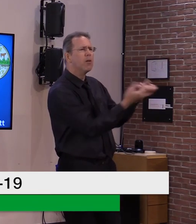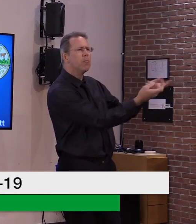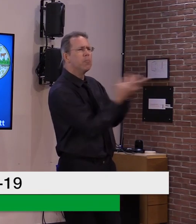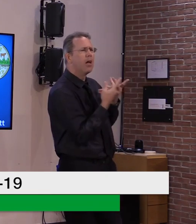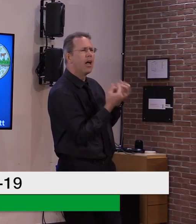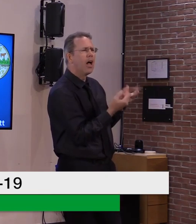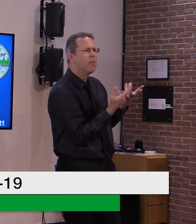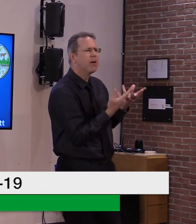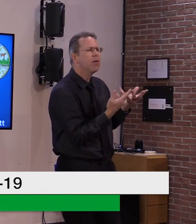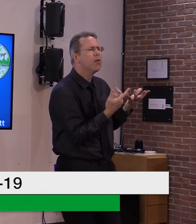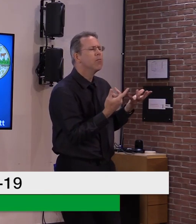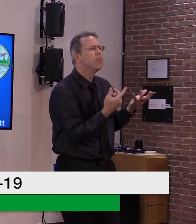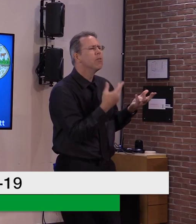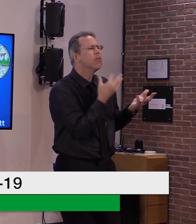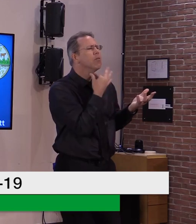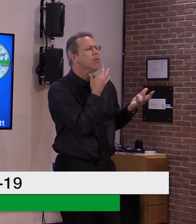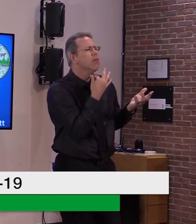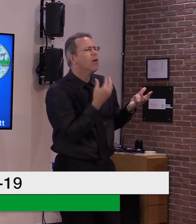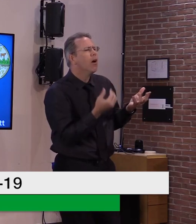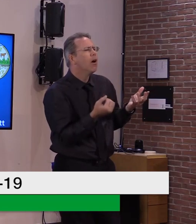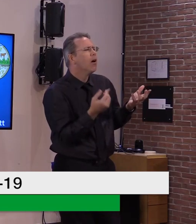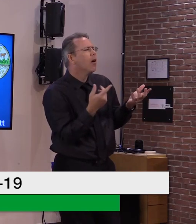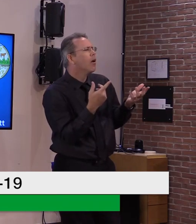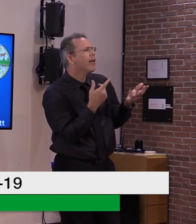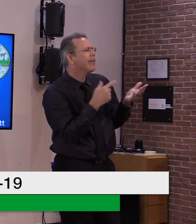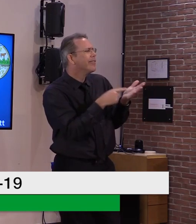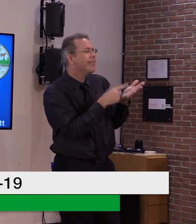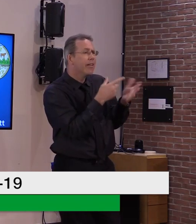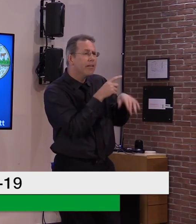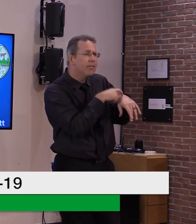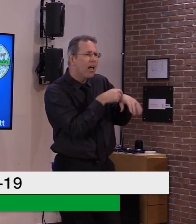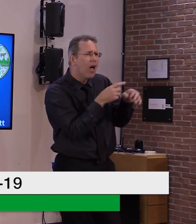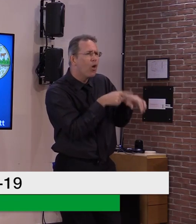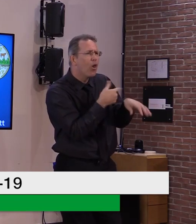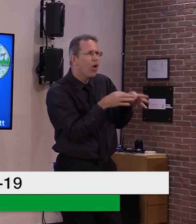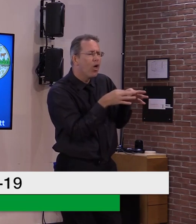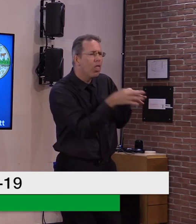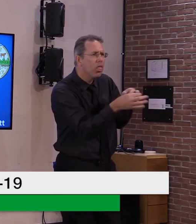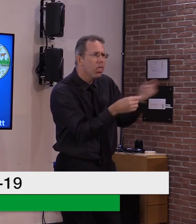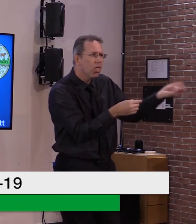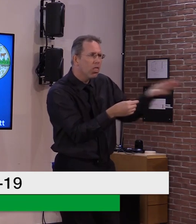time which would like diminish the whole point of this